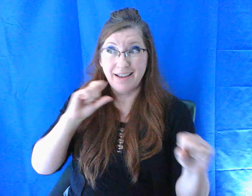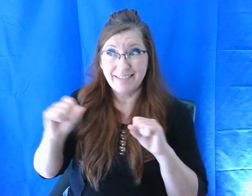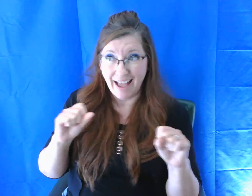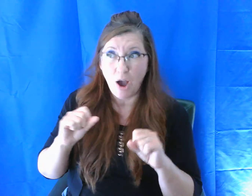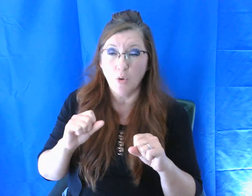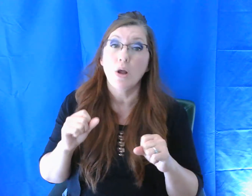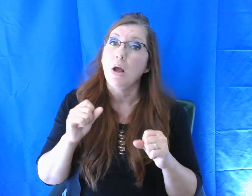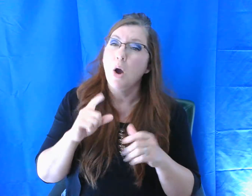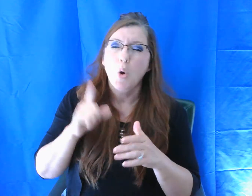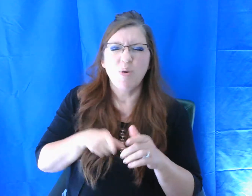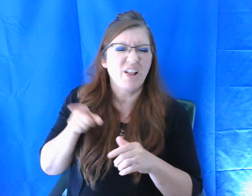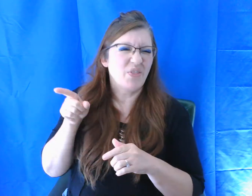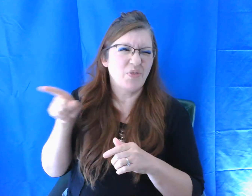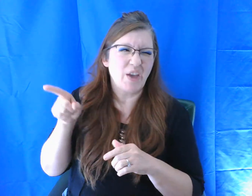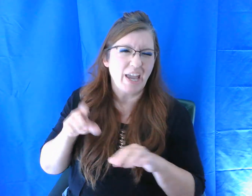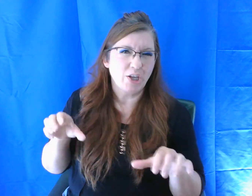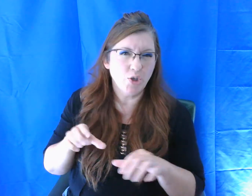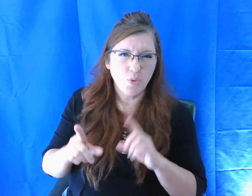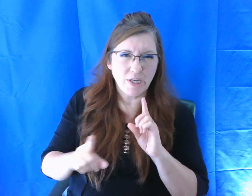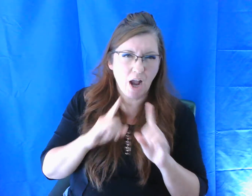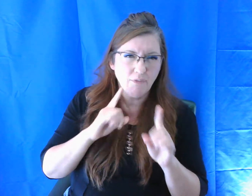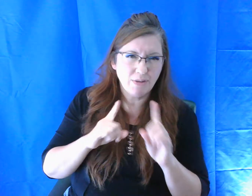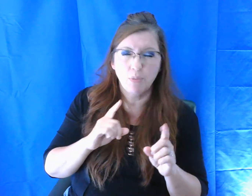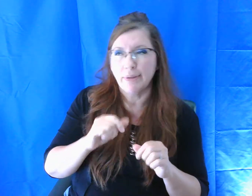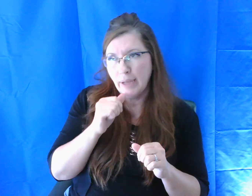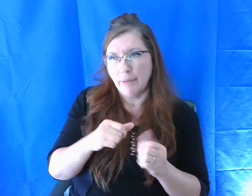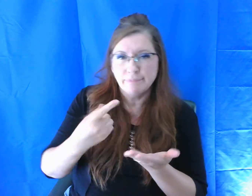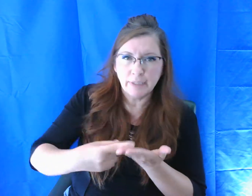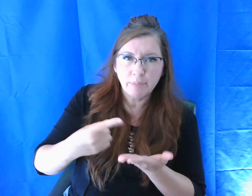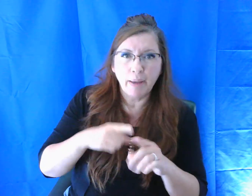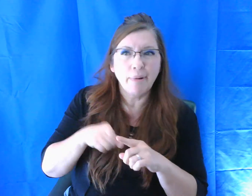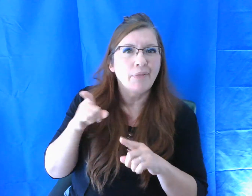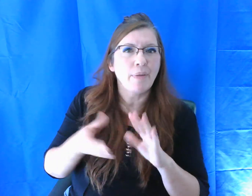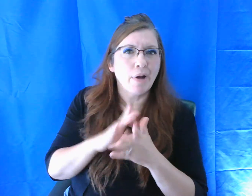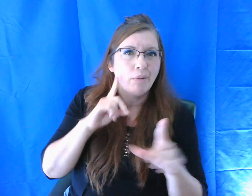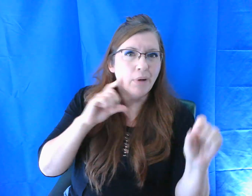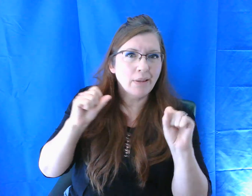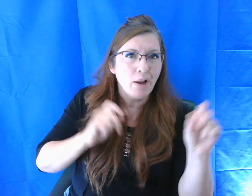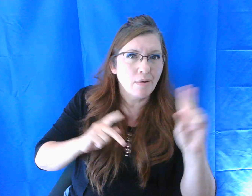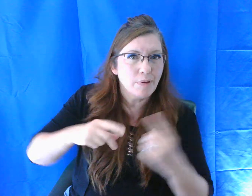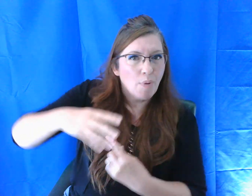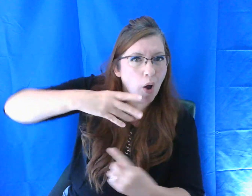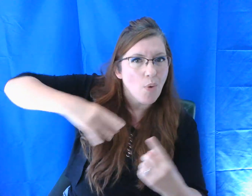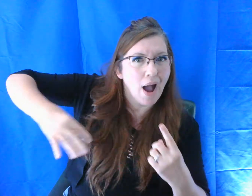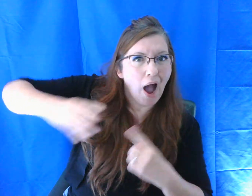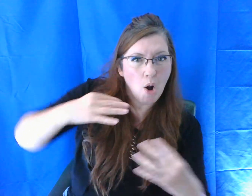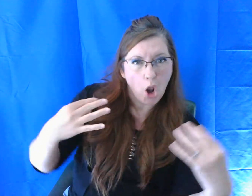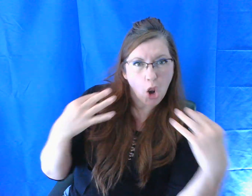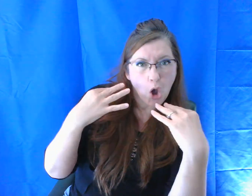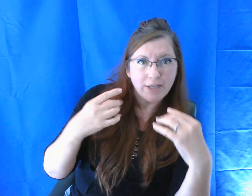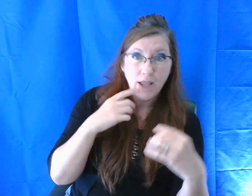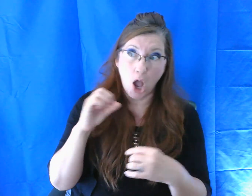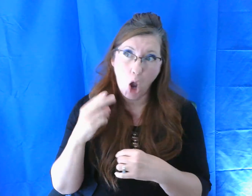this is what they do when we have a conversation, well, rather a debate. They get very loud so that the people around them will look and be like, "Oh yeah, she's so progressive.